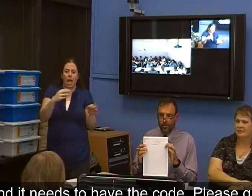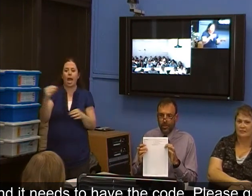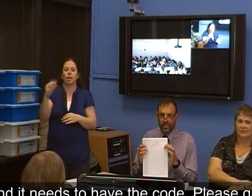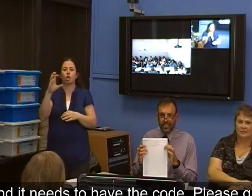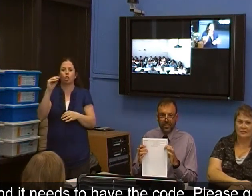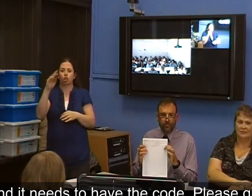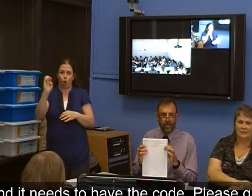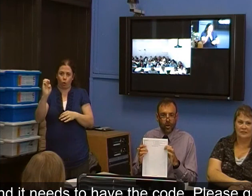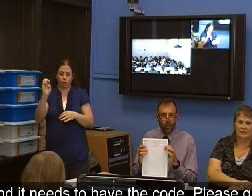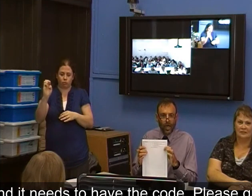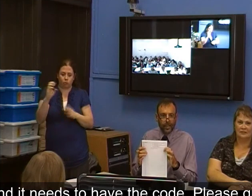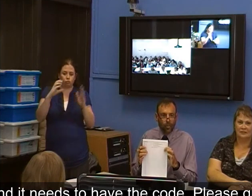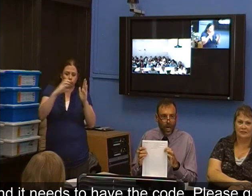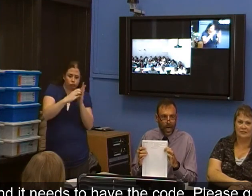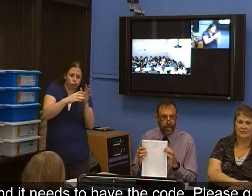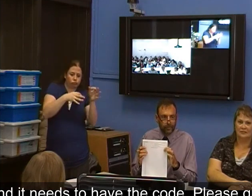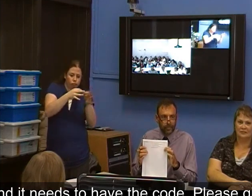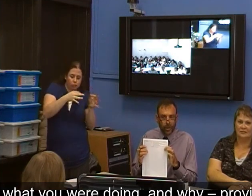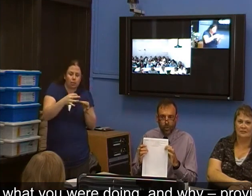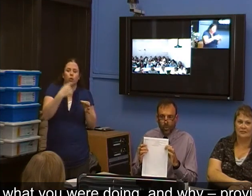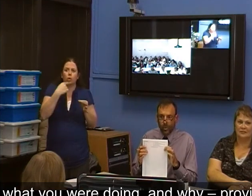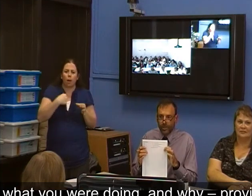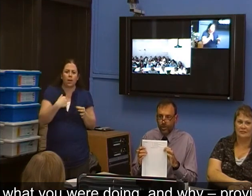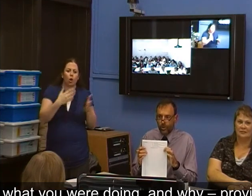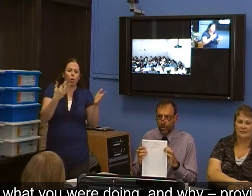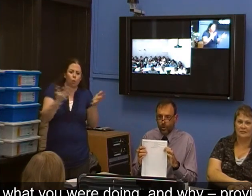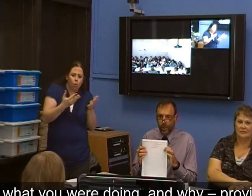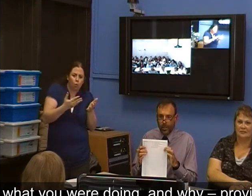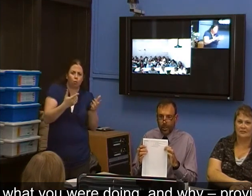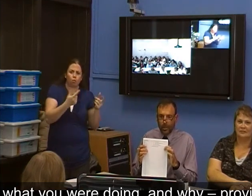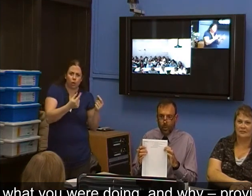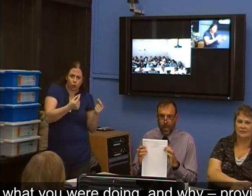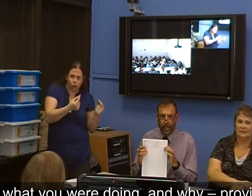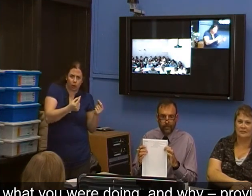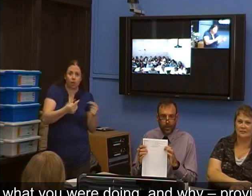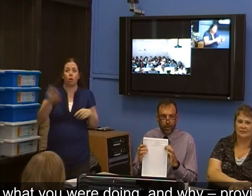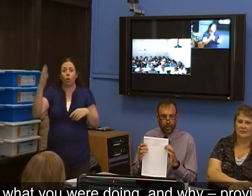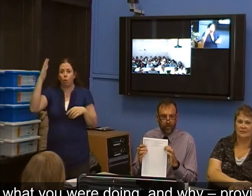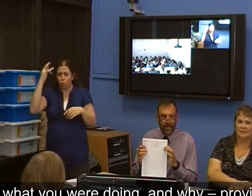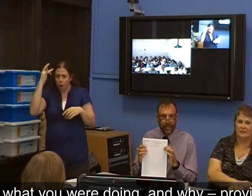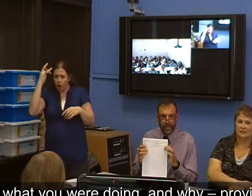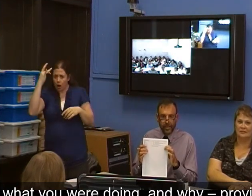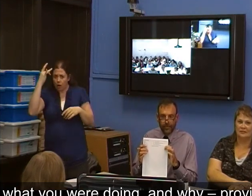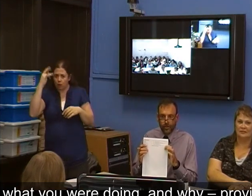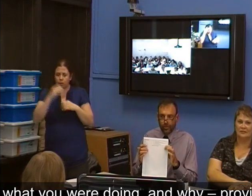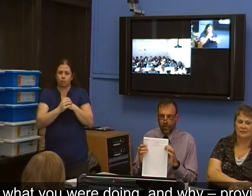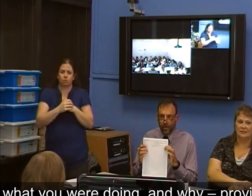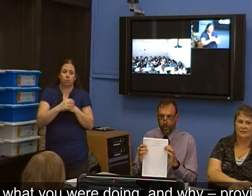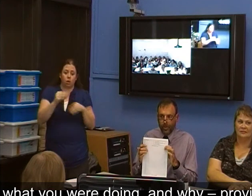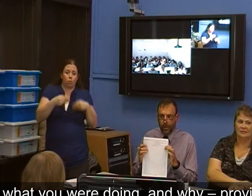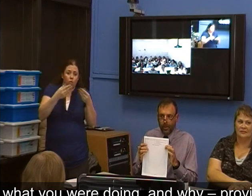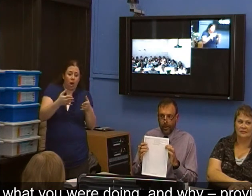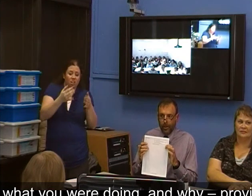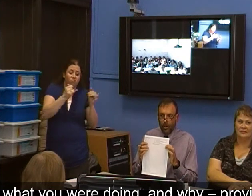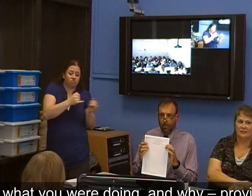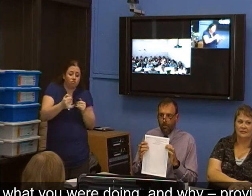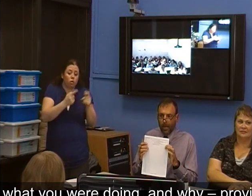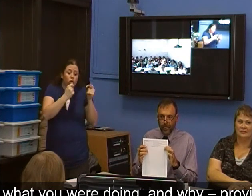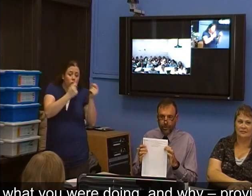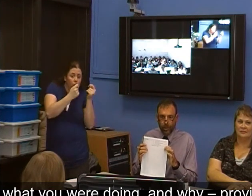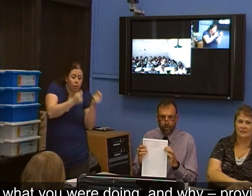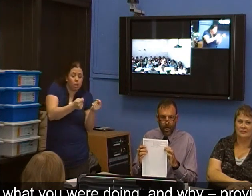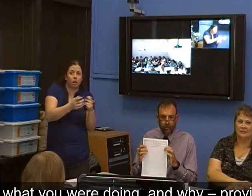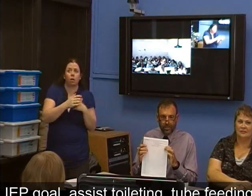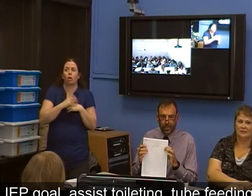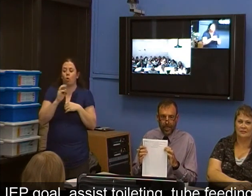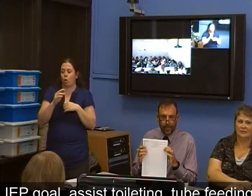Please give me the what and why. What you are doing and why. Providing individual therapy, monitoring